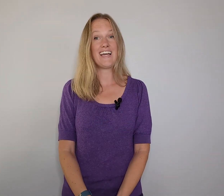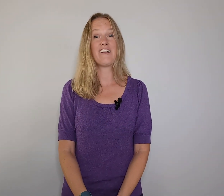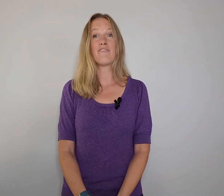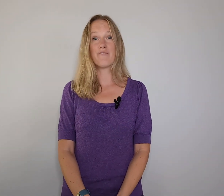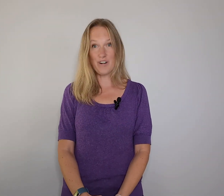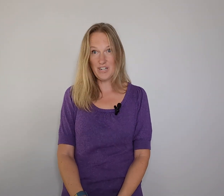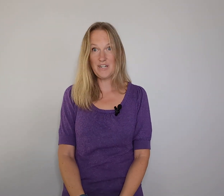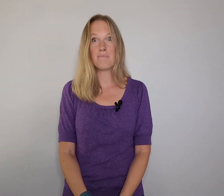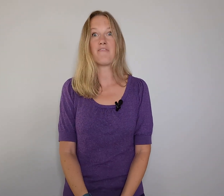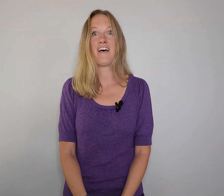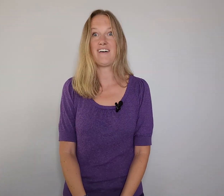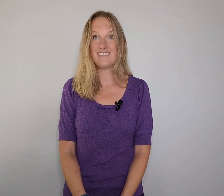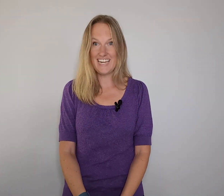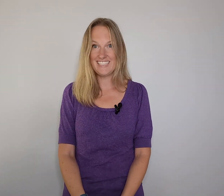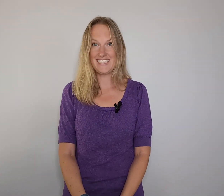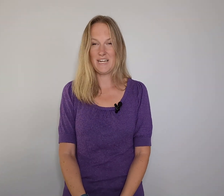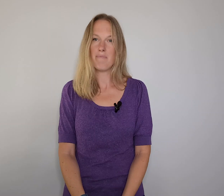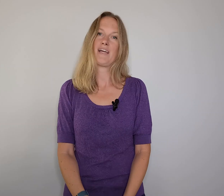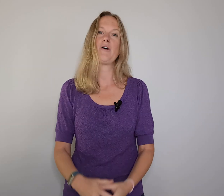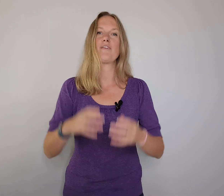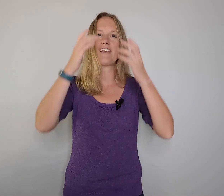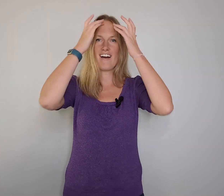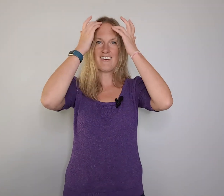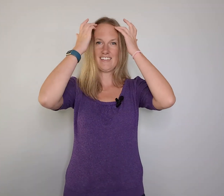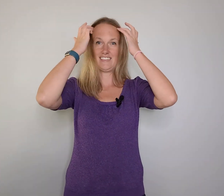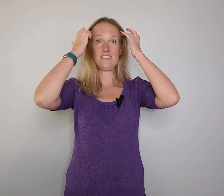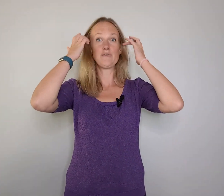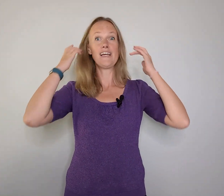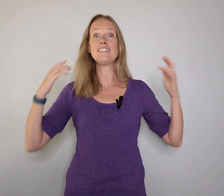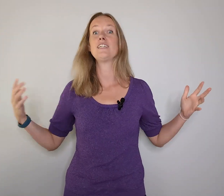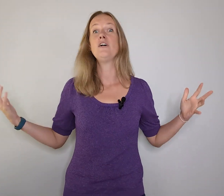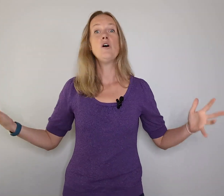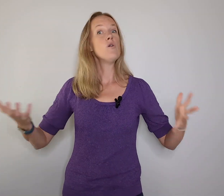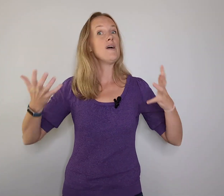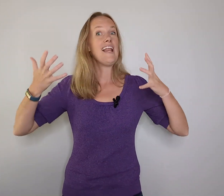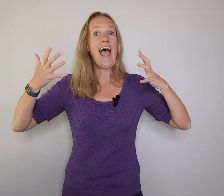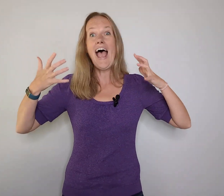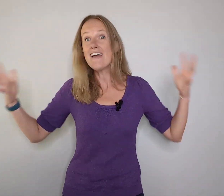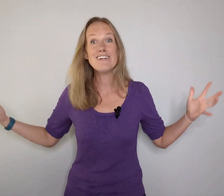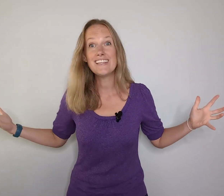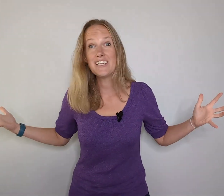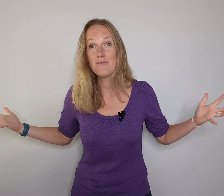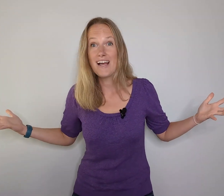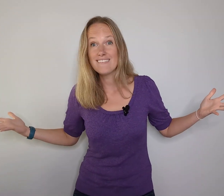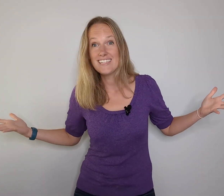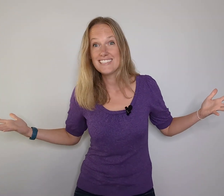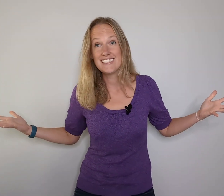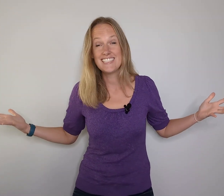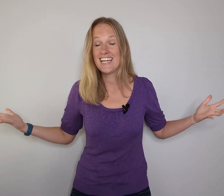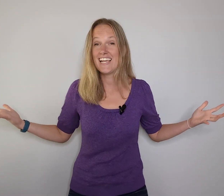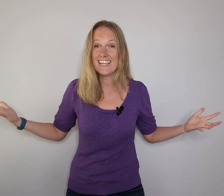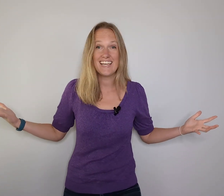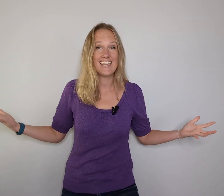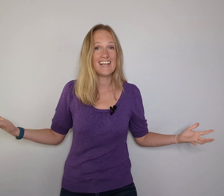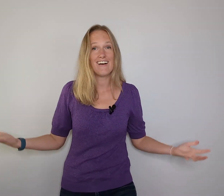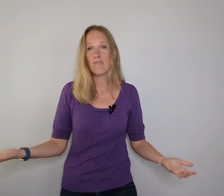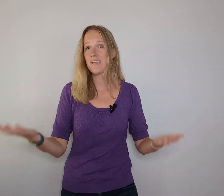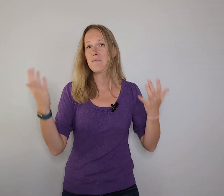sign Firm Foundation by Cody Carnes, right? When everything around us is shaking, we can